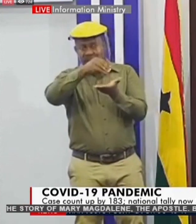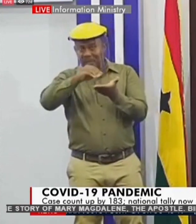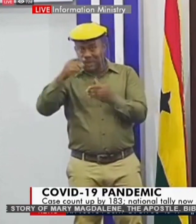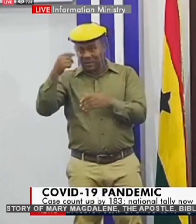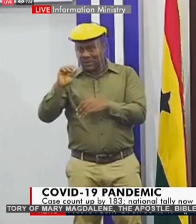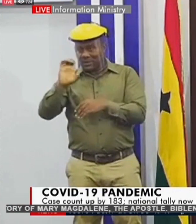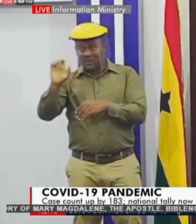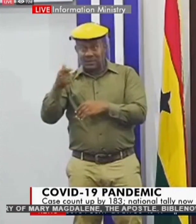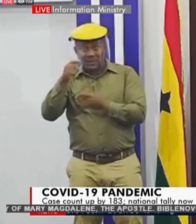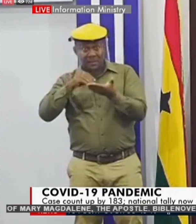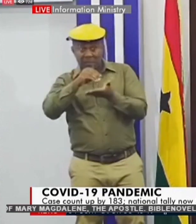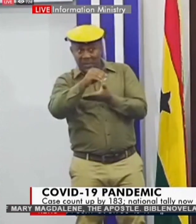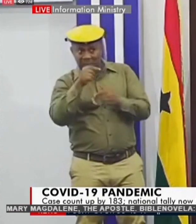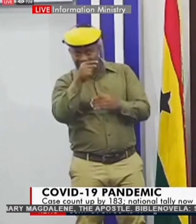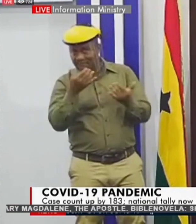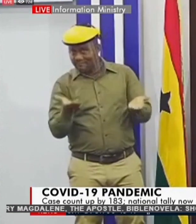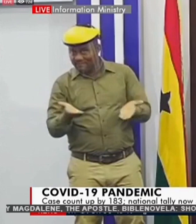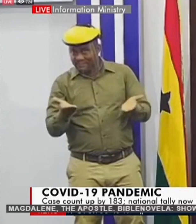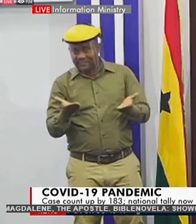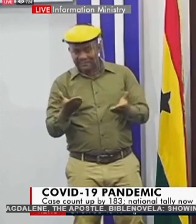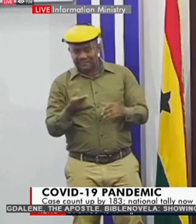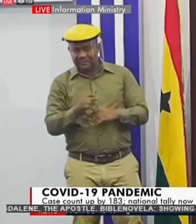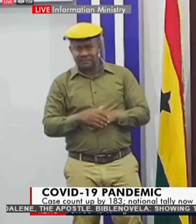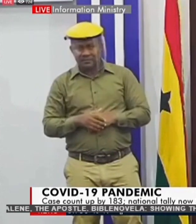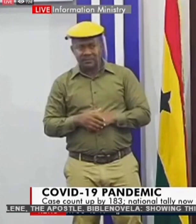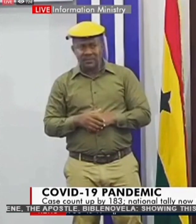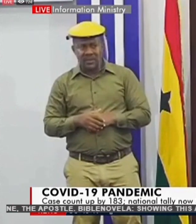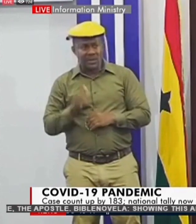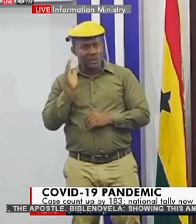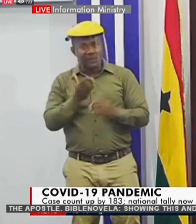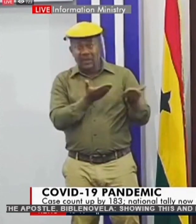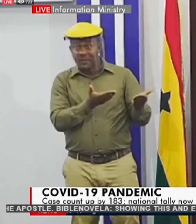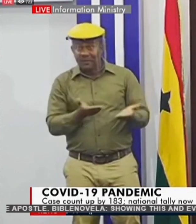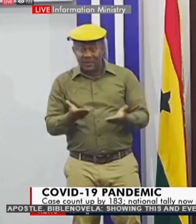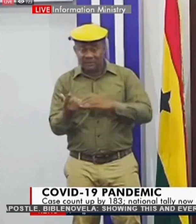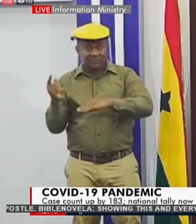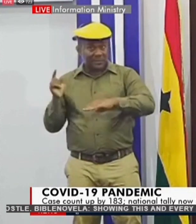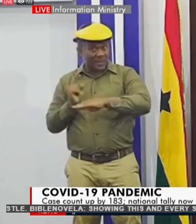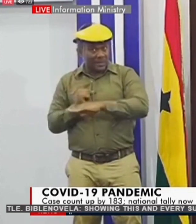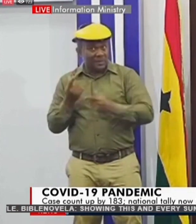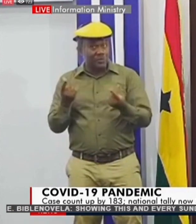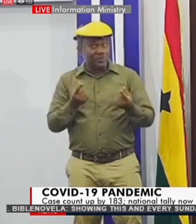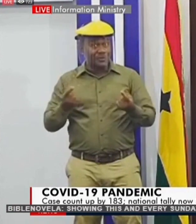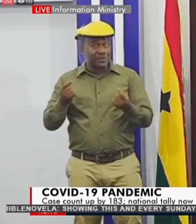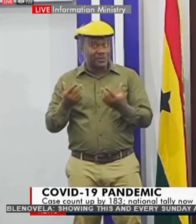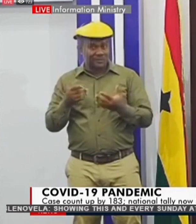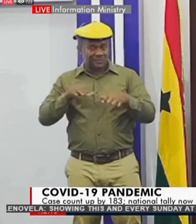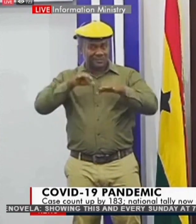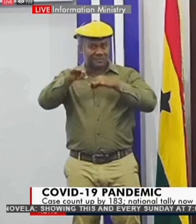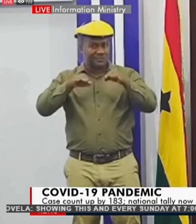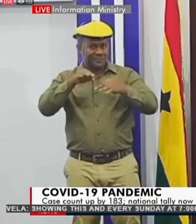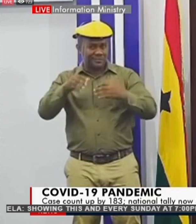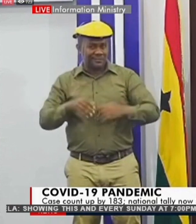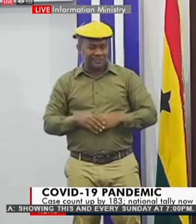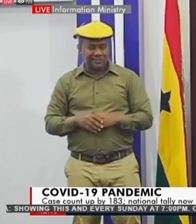Electricity Company of Ghana. He is here. We acknowledge his presence. In due course, we will invite the Honorable Minister to take the